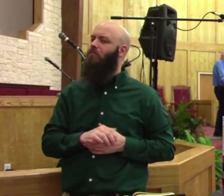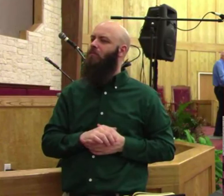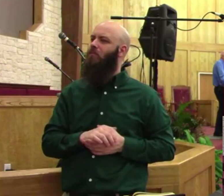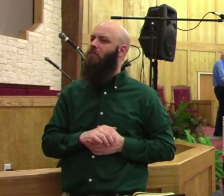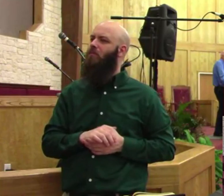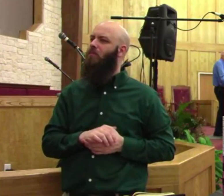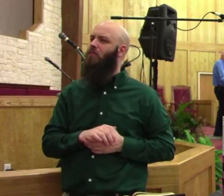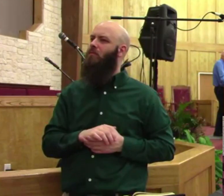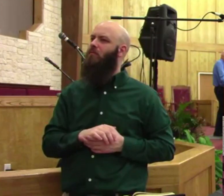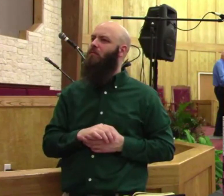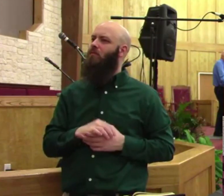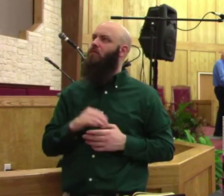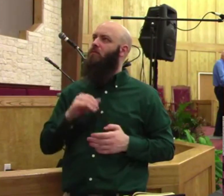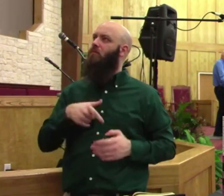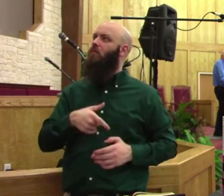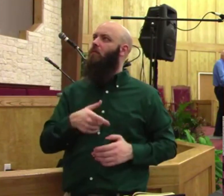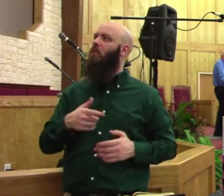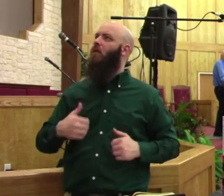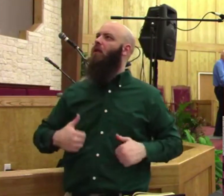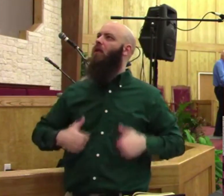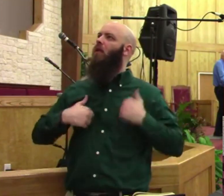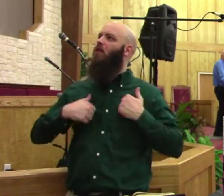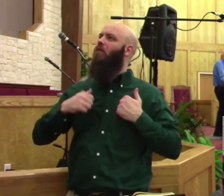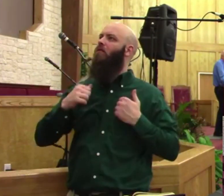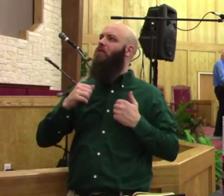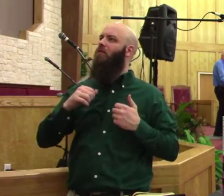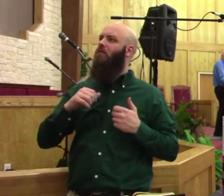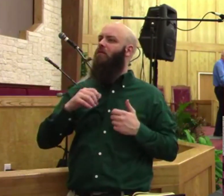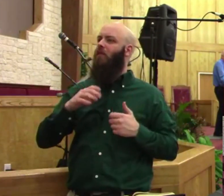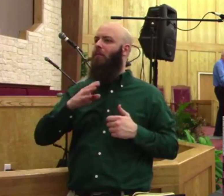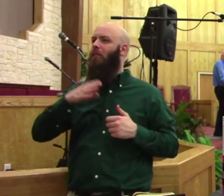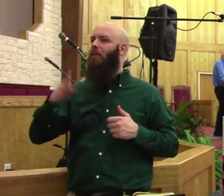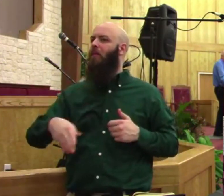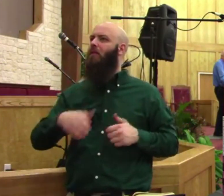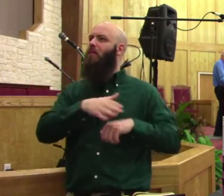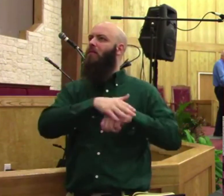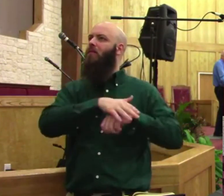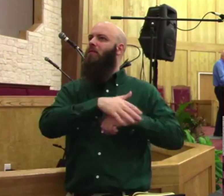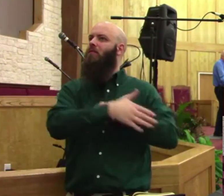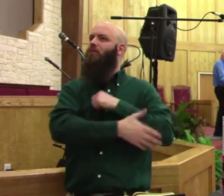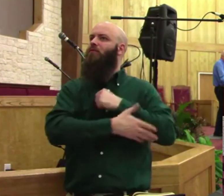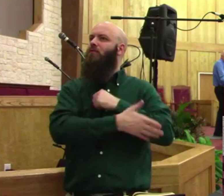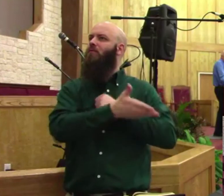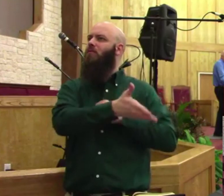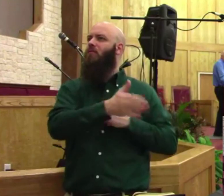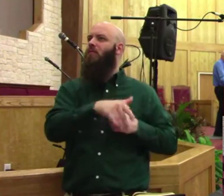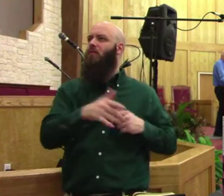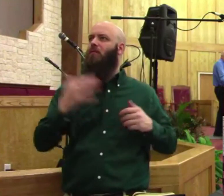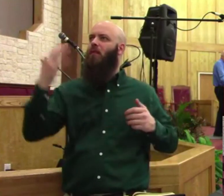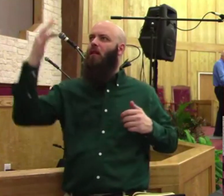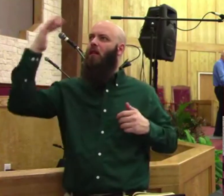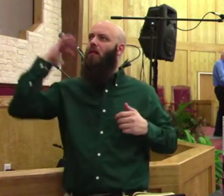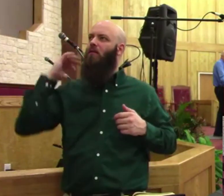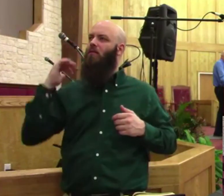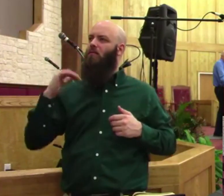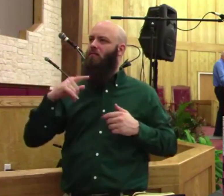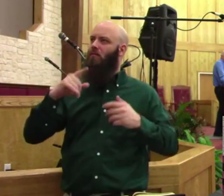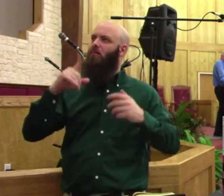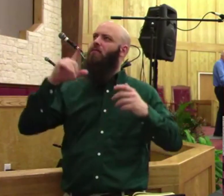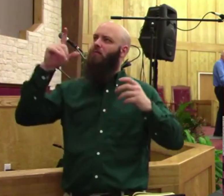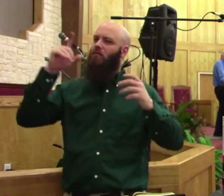in the life of the nation of Babylon so many years ago.